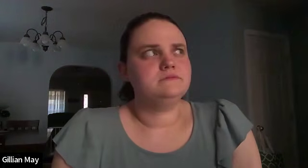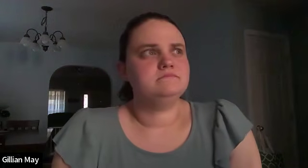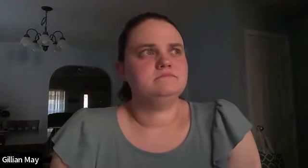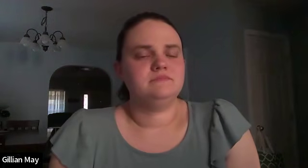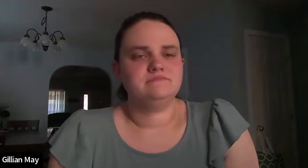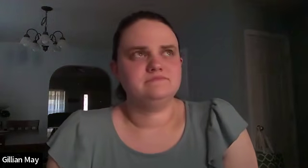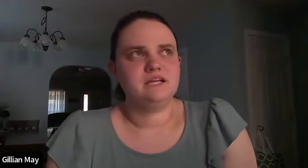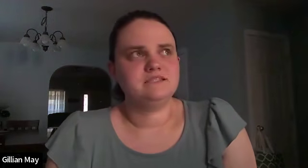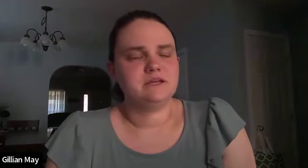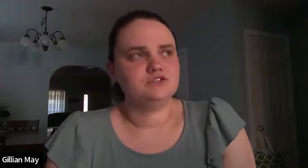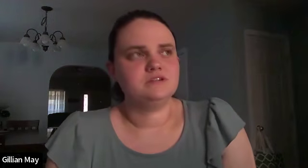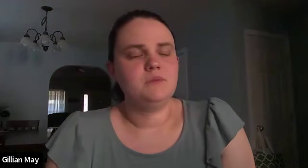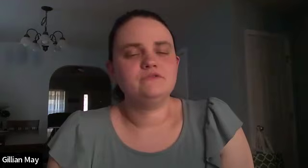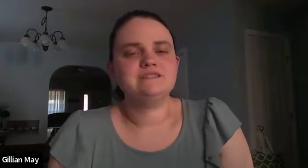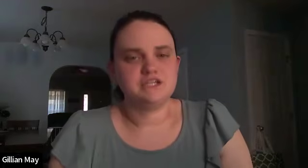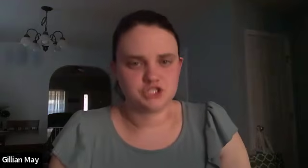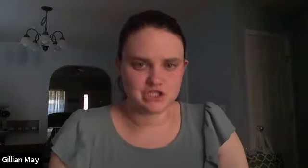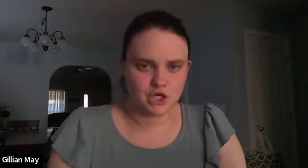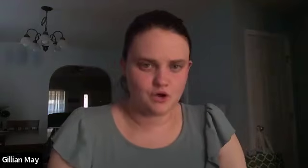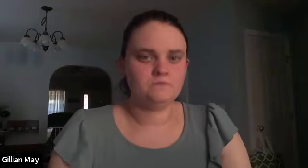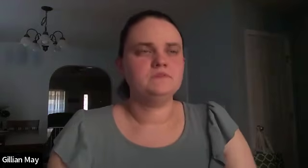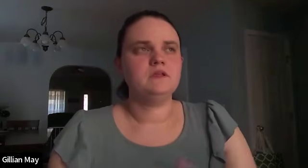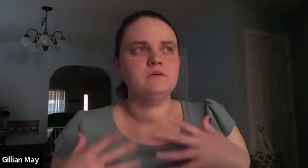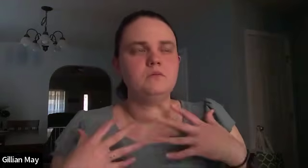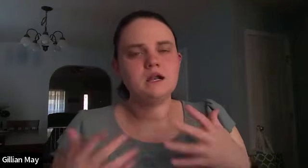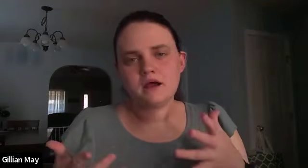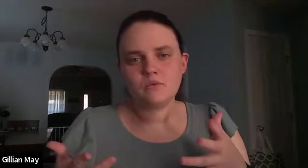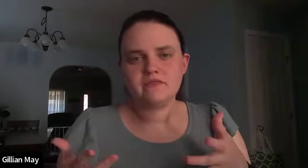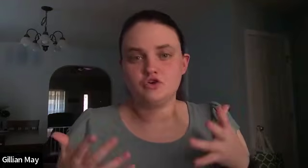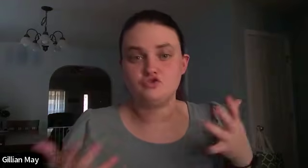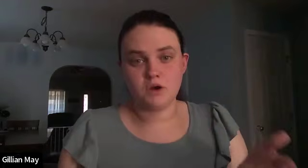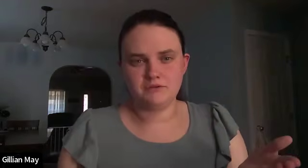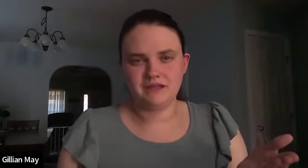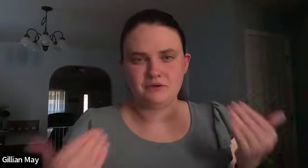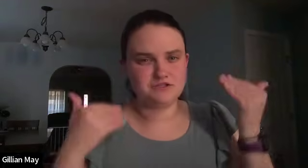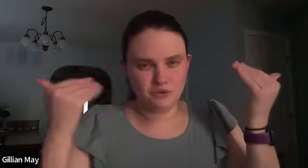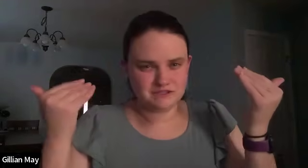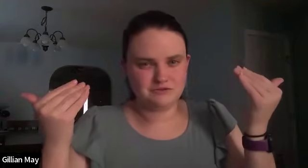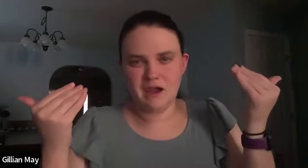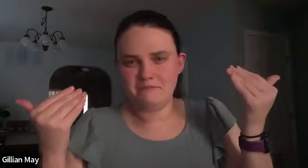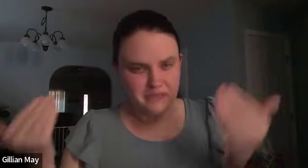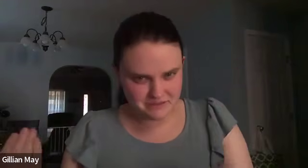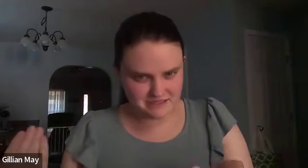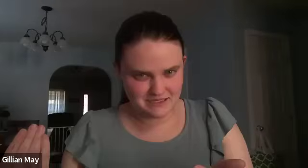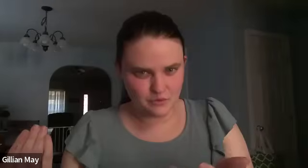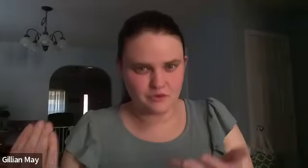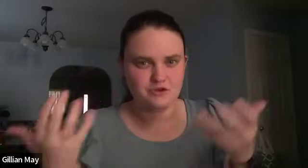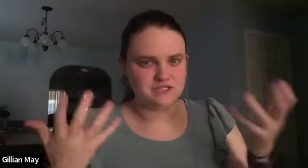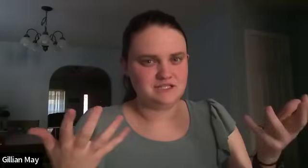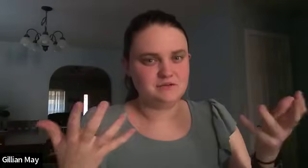of, not semesters, a couple of sessions ago, what about when they're grown? Like they're adults, they're not babies anymore.